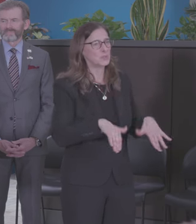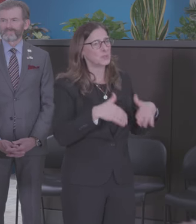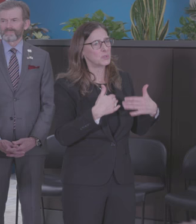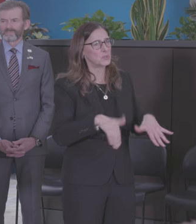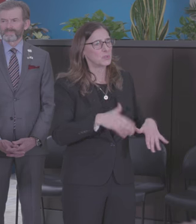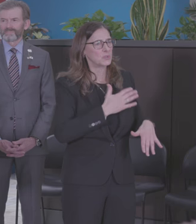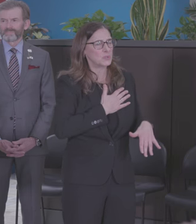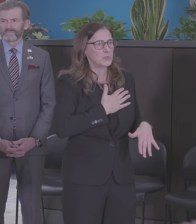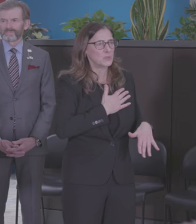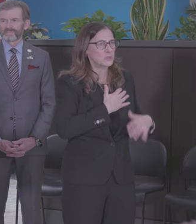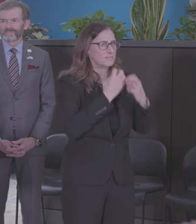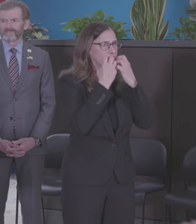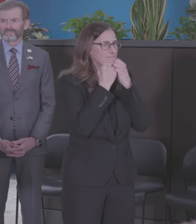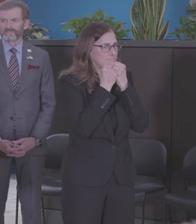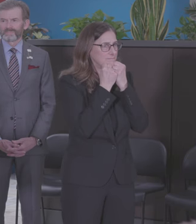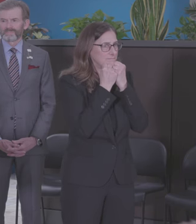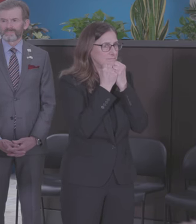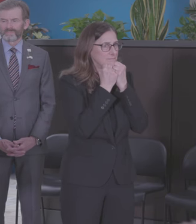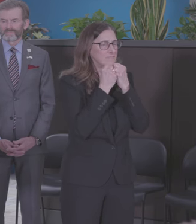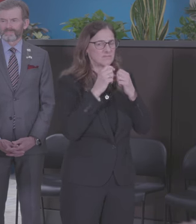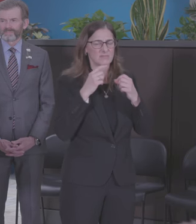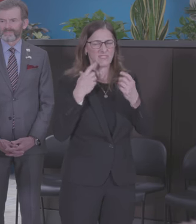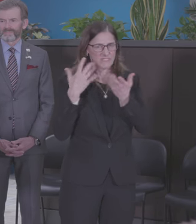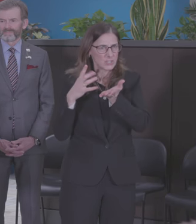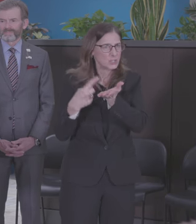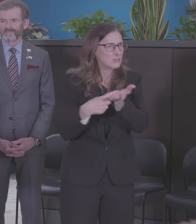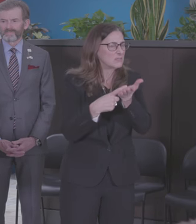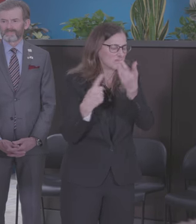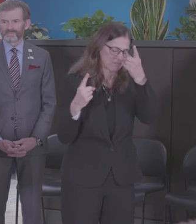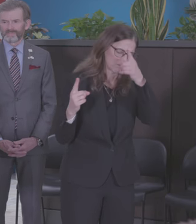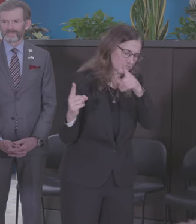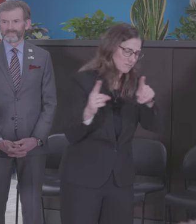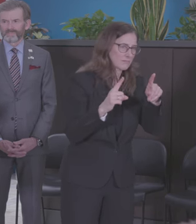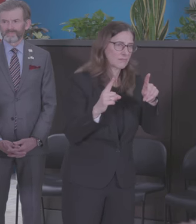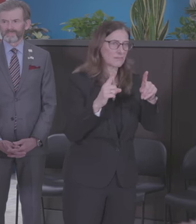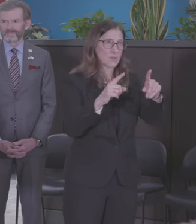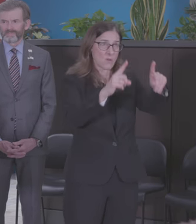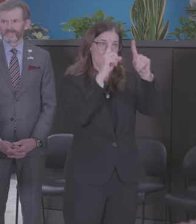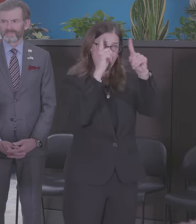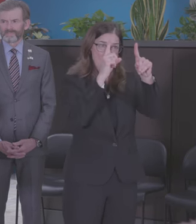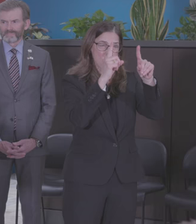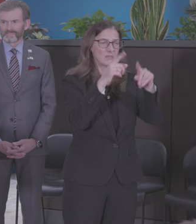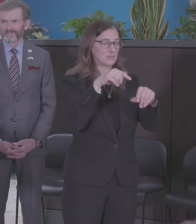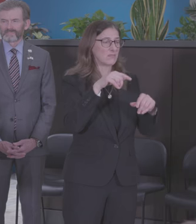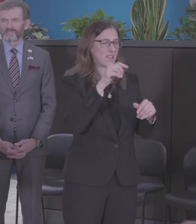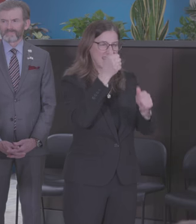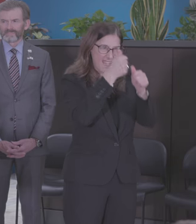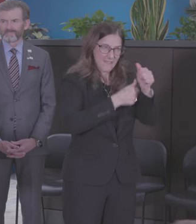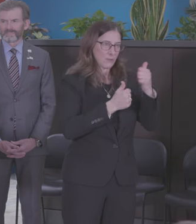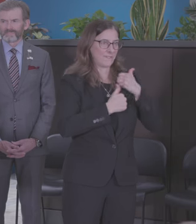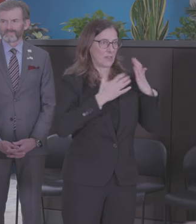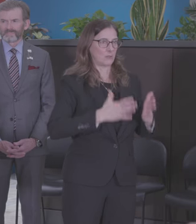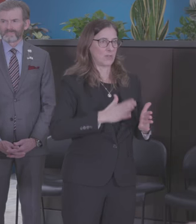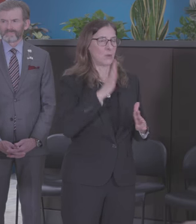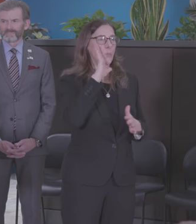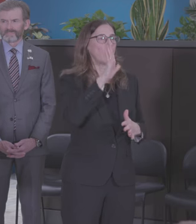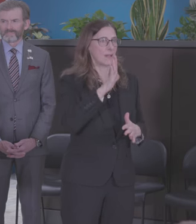clear. We are going to house veterans. We are going to end homeless veterans in the state of